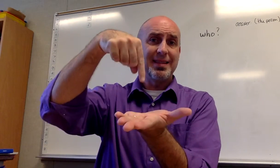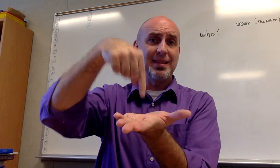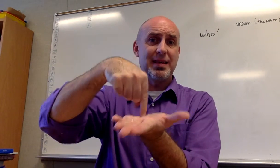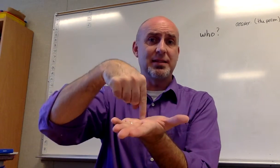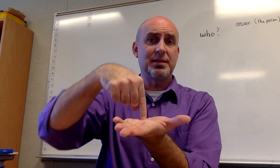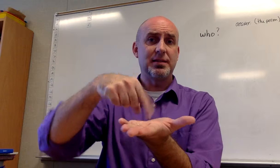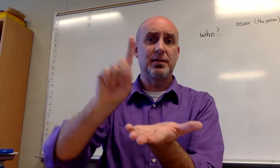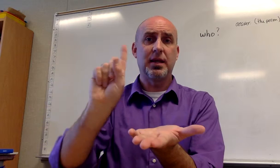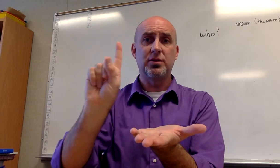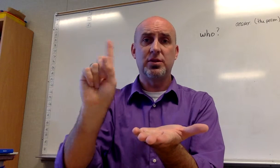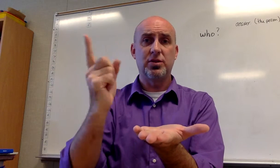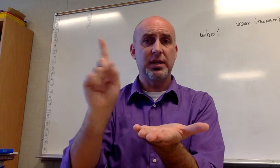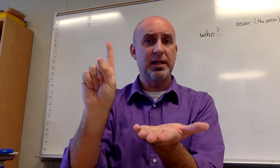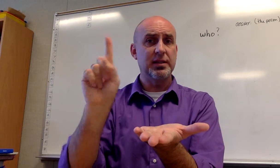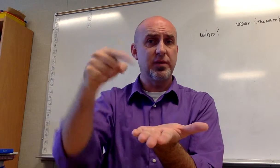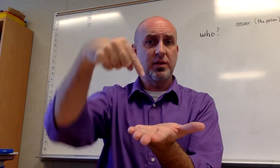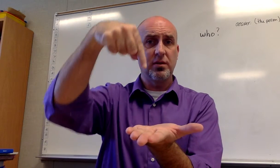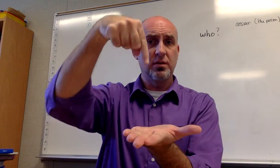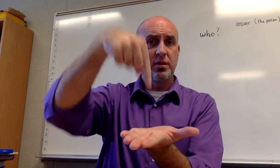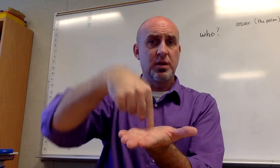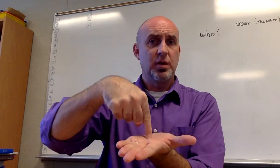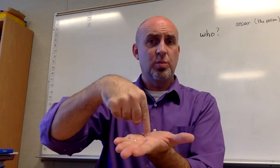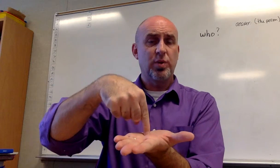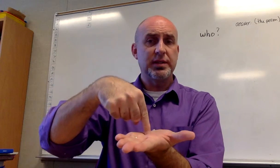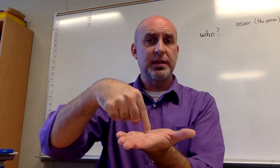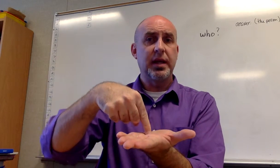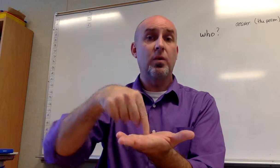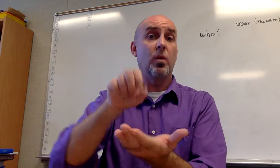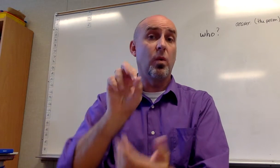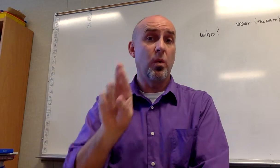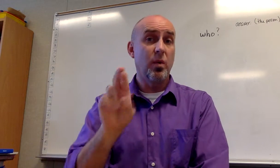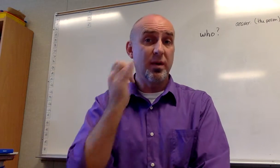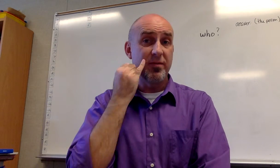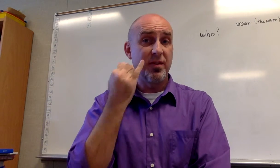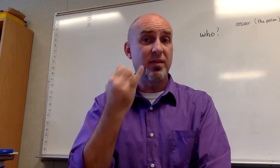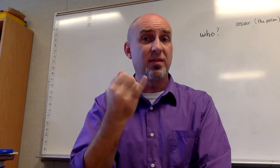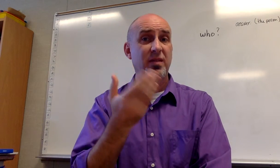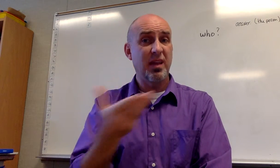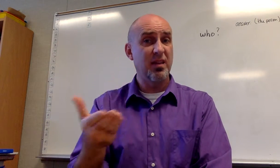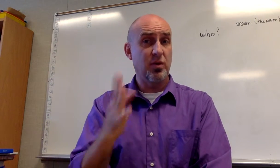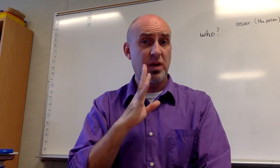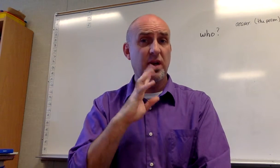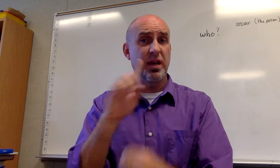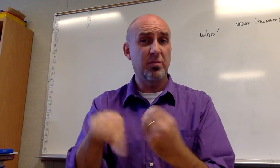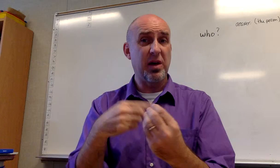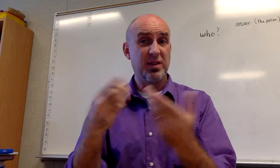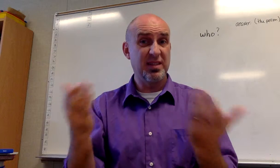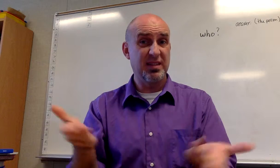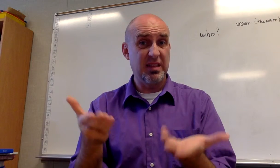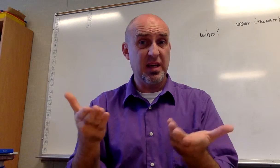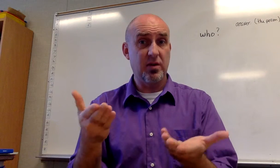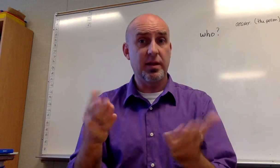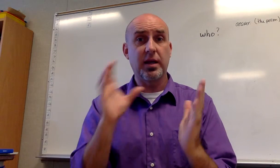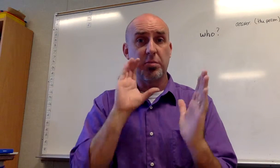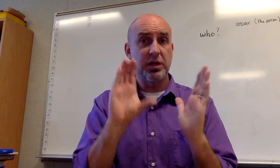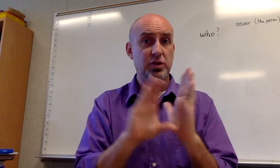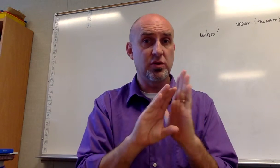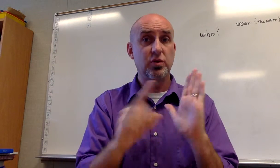is this, again, just your index finger pressing down. Or if the thing that you're talking about is there, like a picture, you can